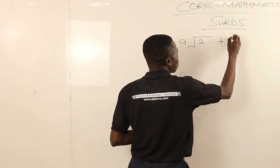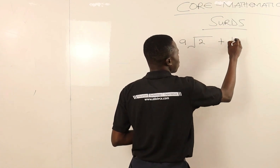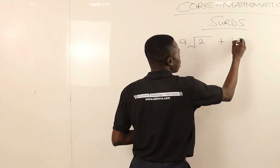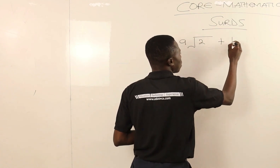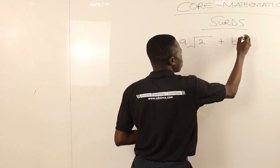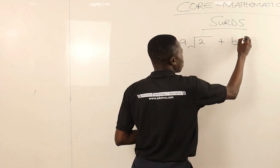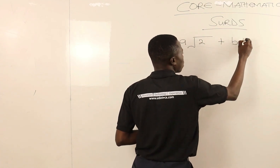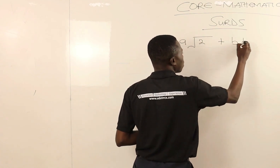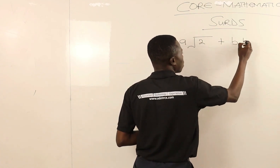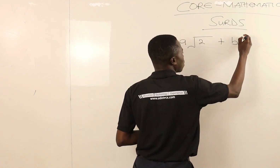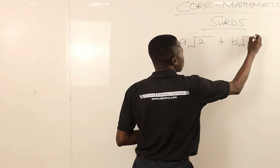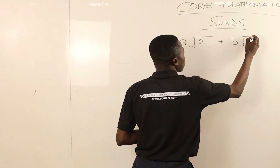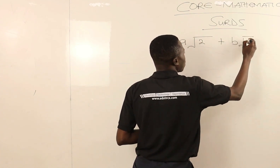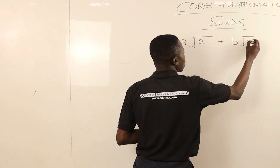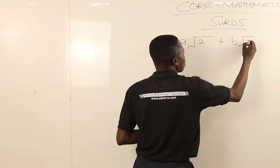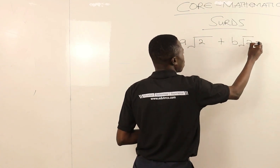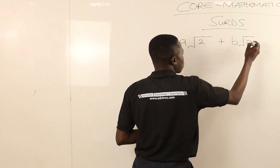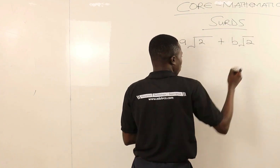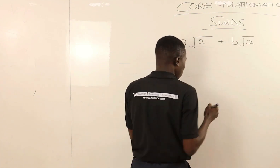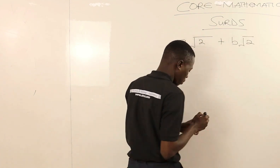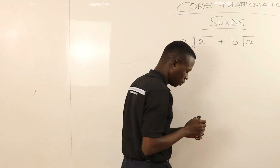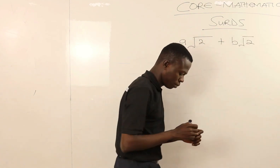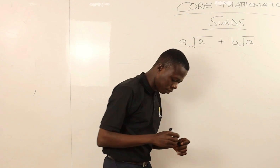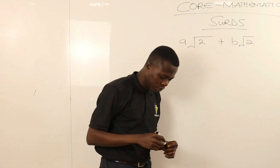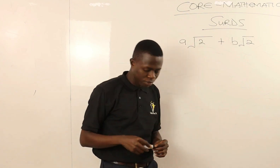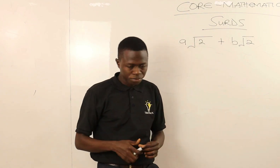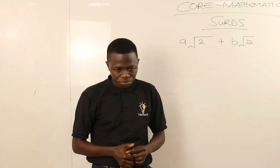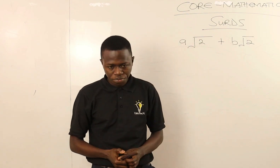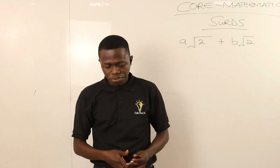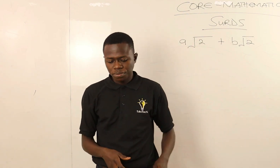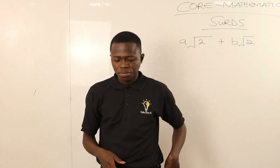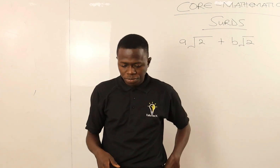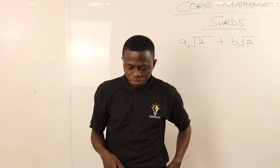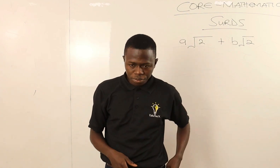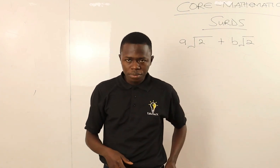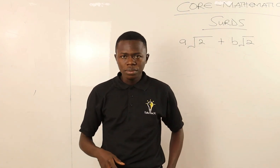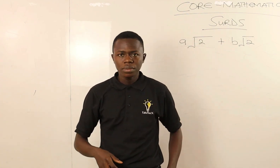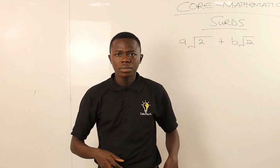we have an example of the form a square root of 2 plus b square root of 2.